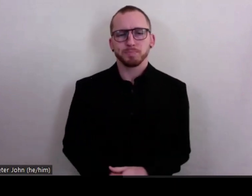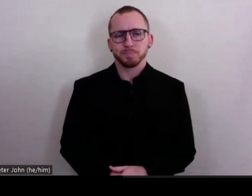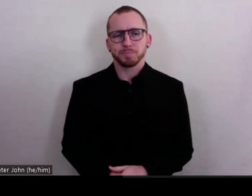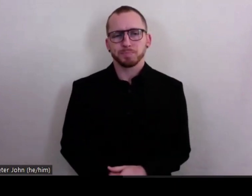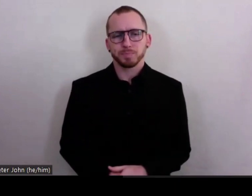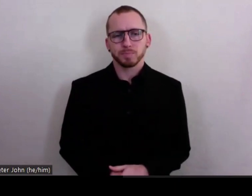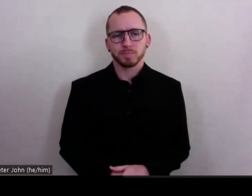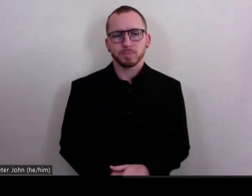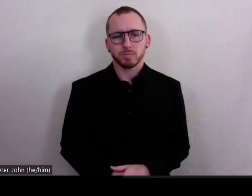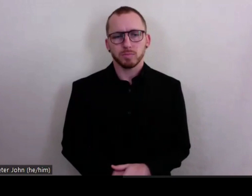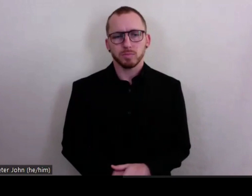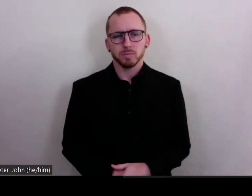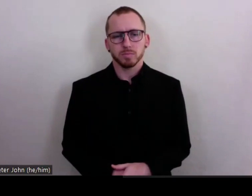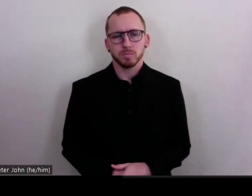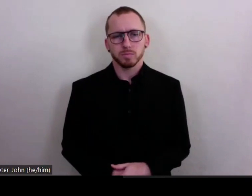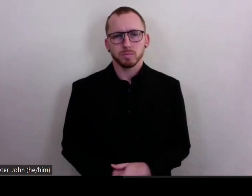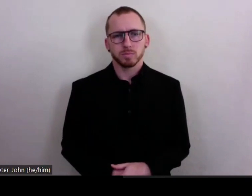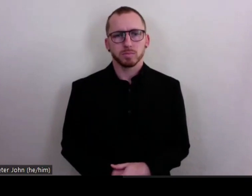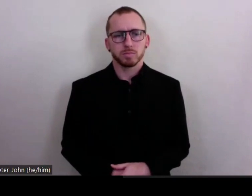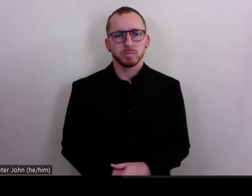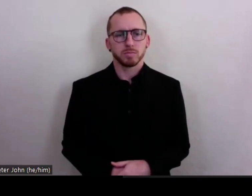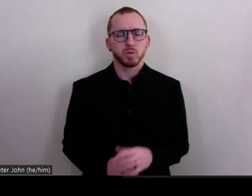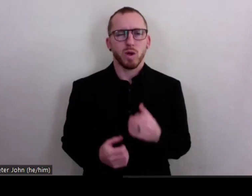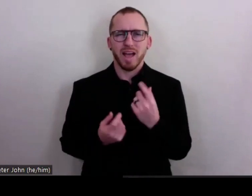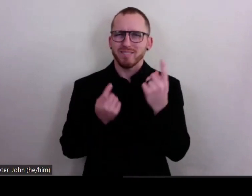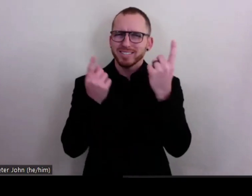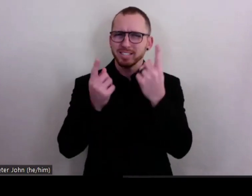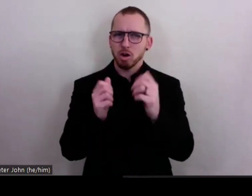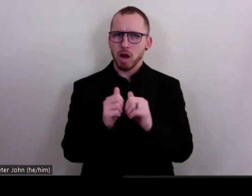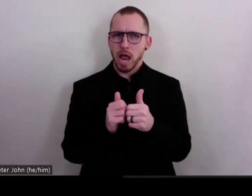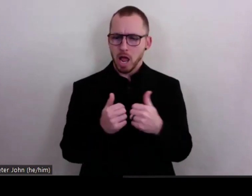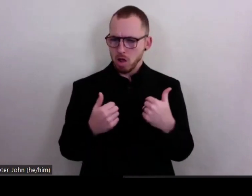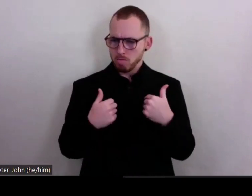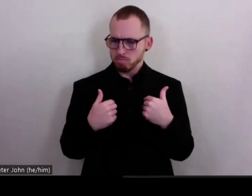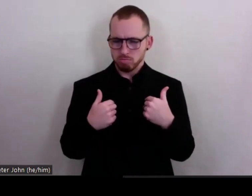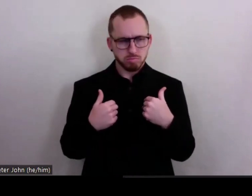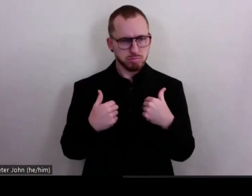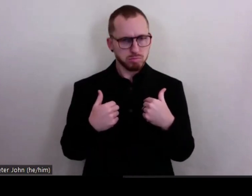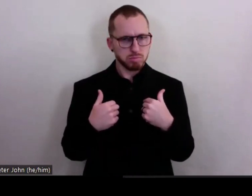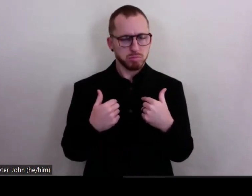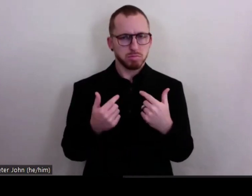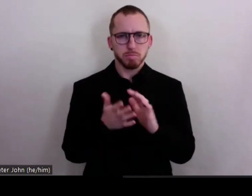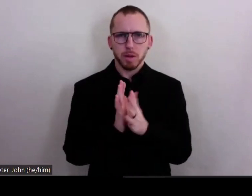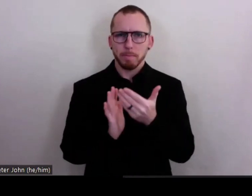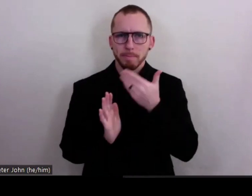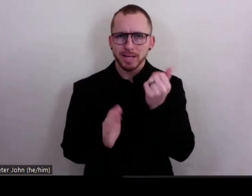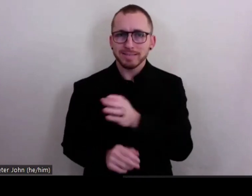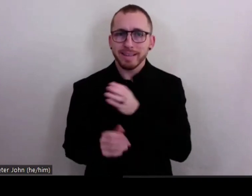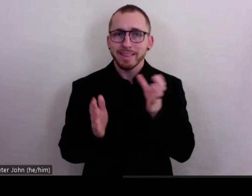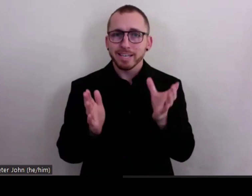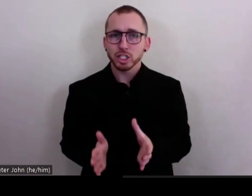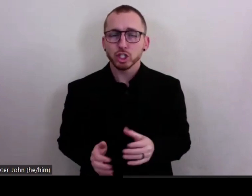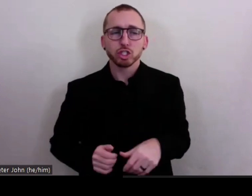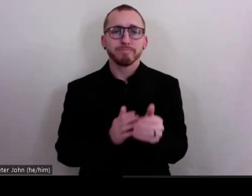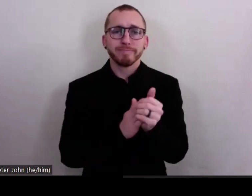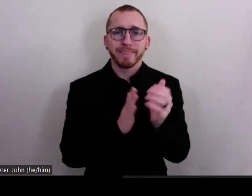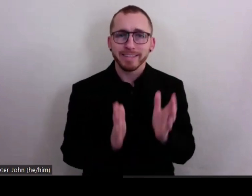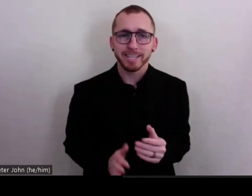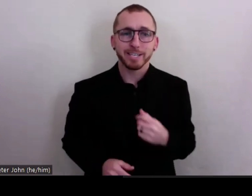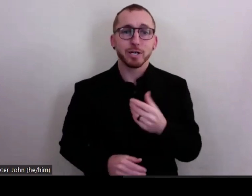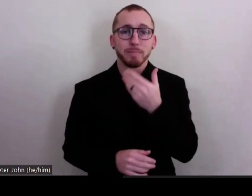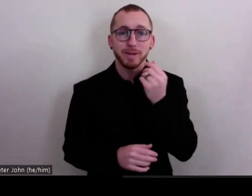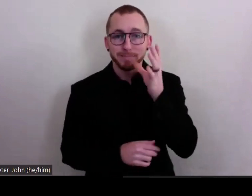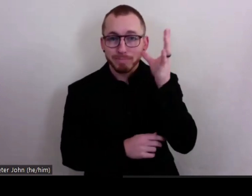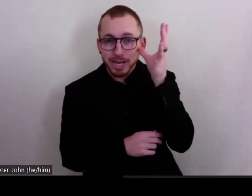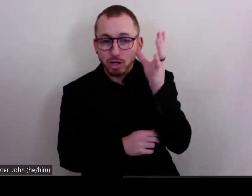best parent, the best clinician, you know, a good, you know, leader at the agency? And I'd invite us all to be able